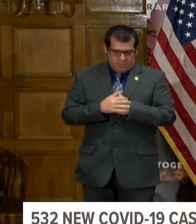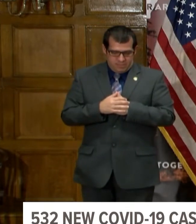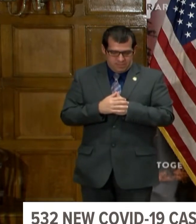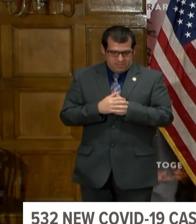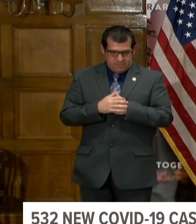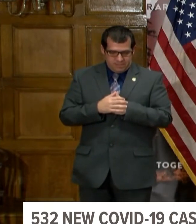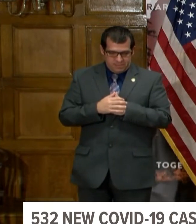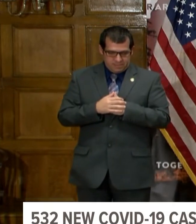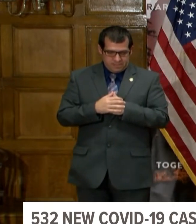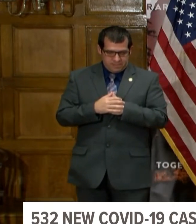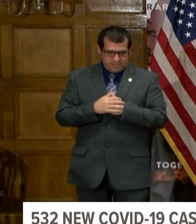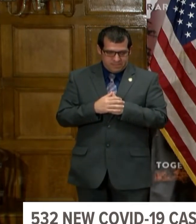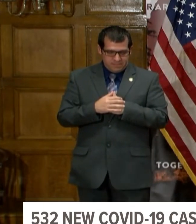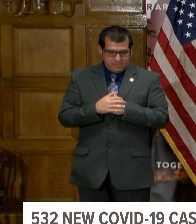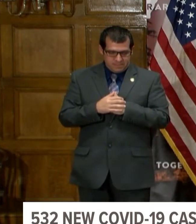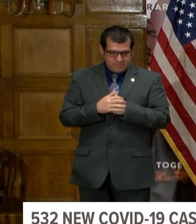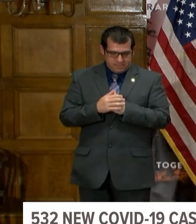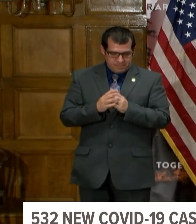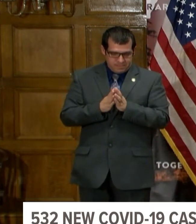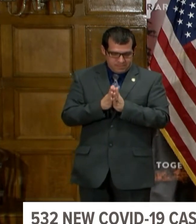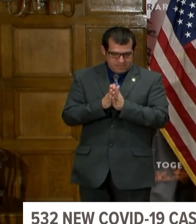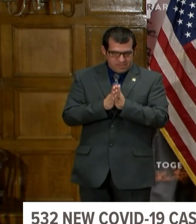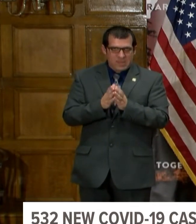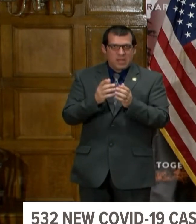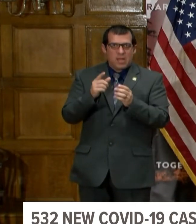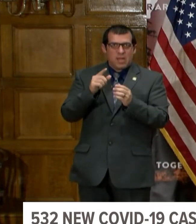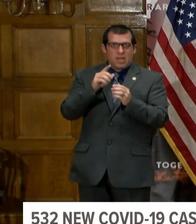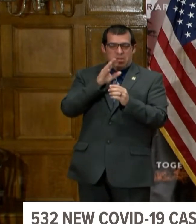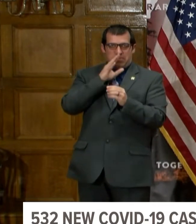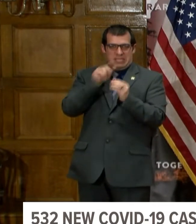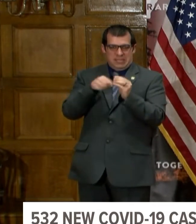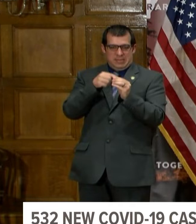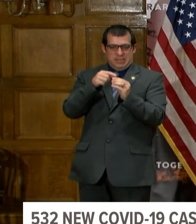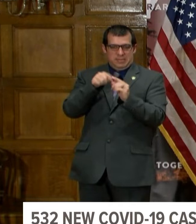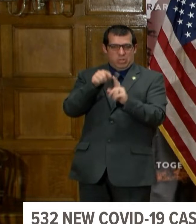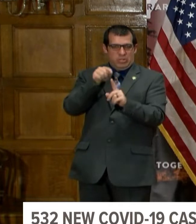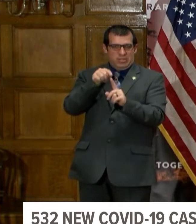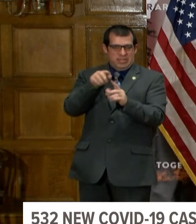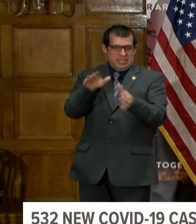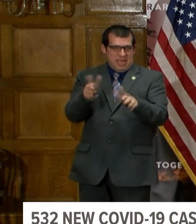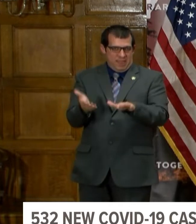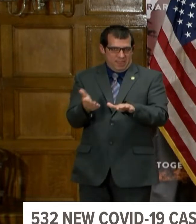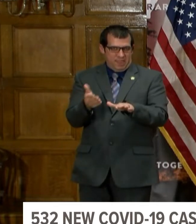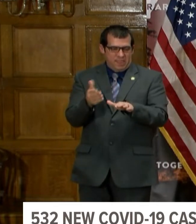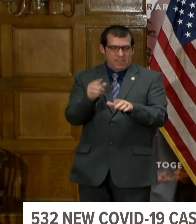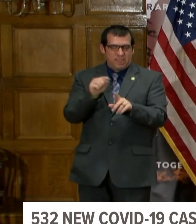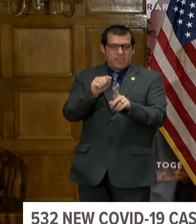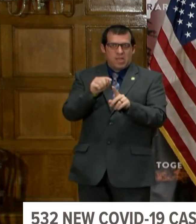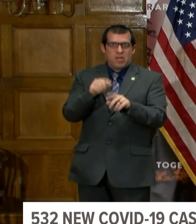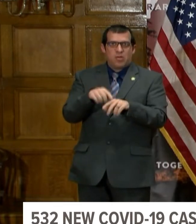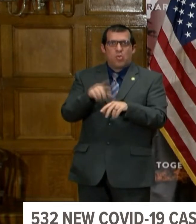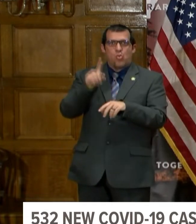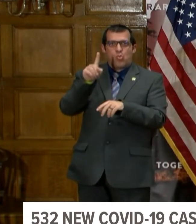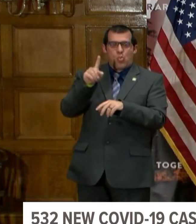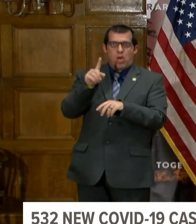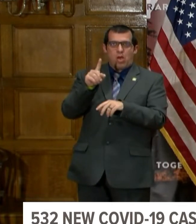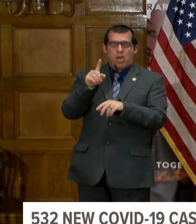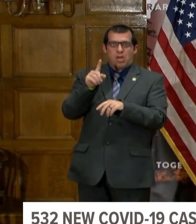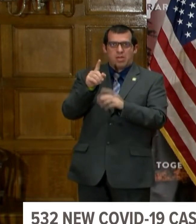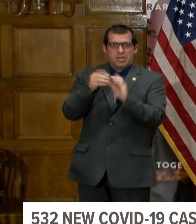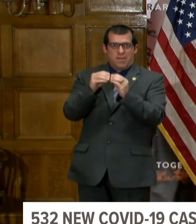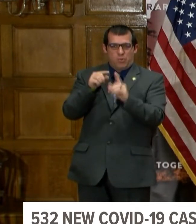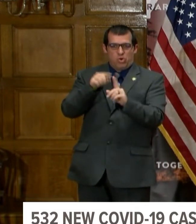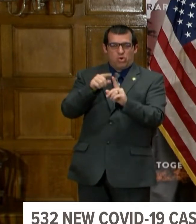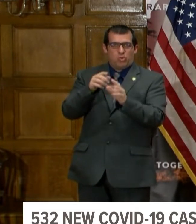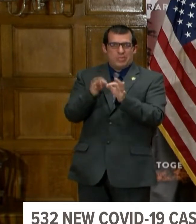With regard to the number of deaths that were reported, one case was delayed in